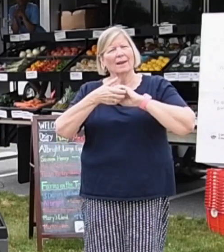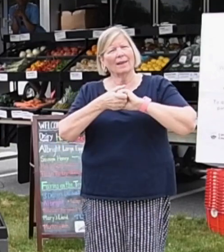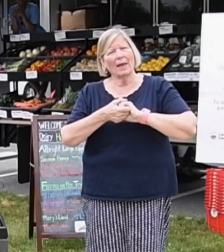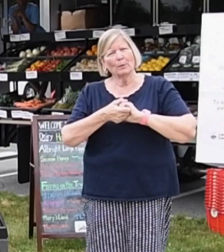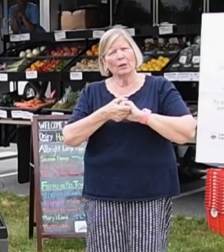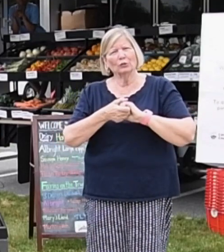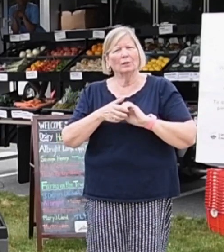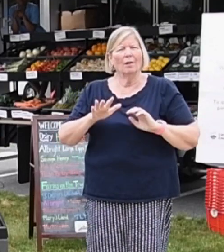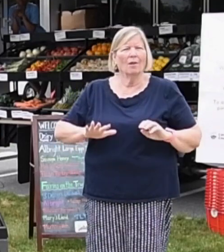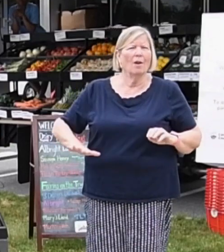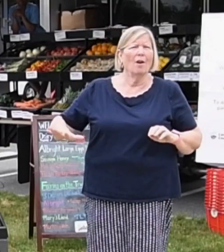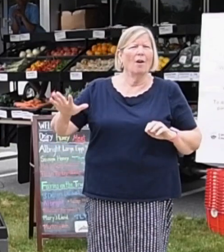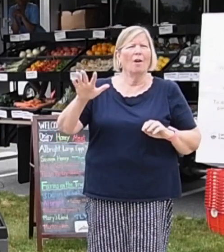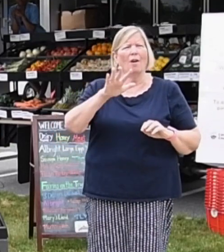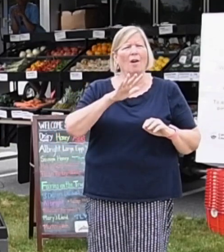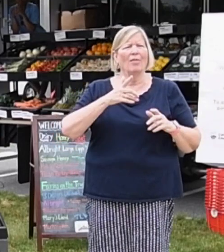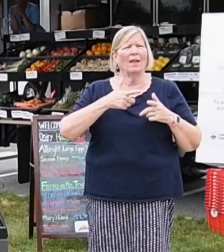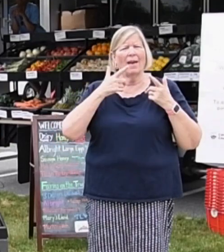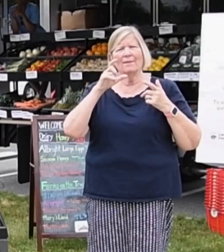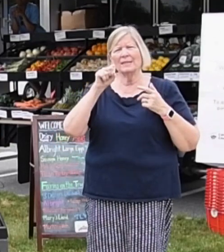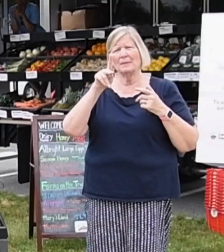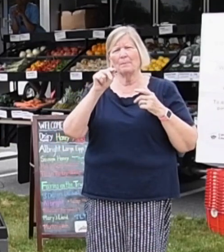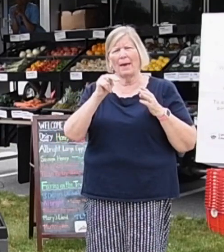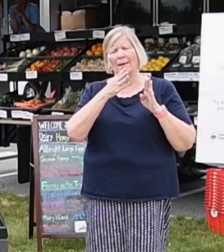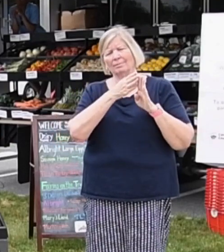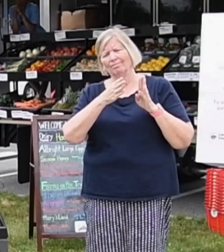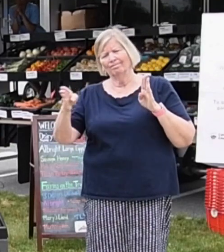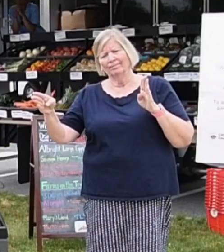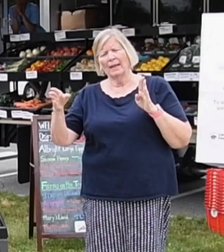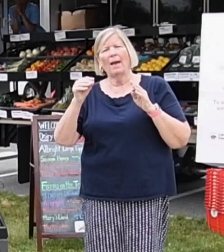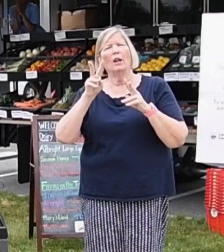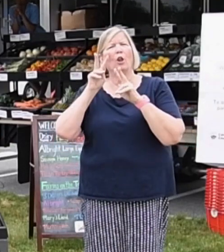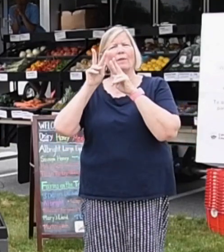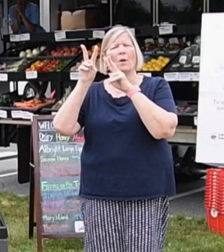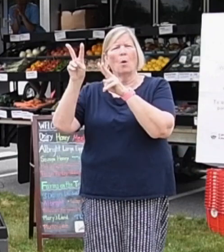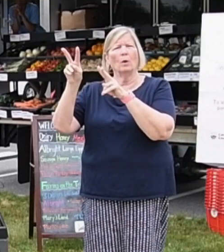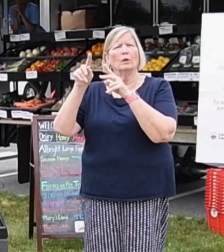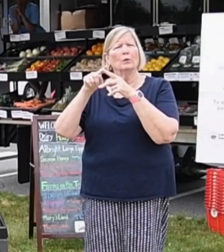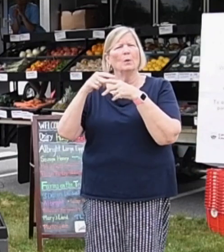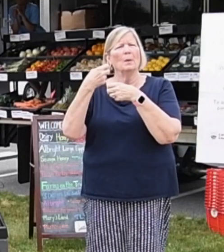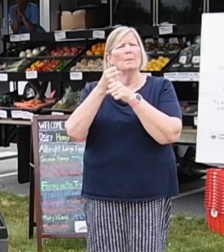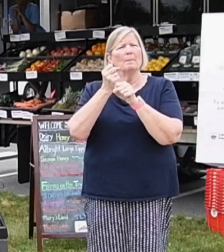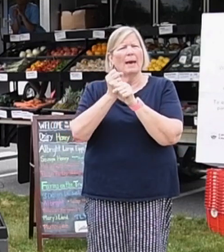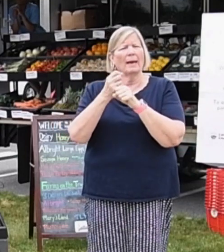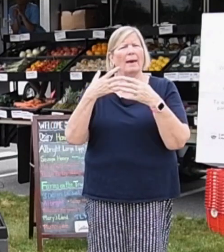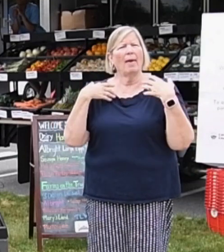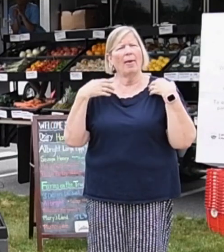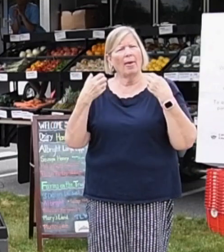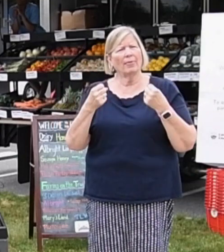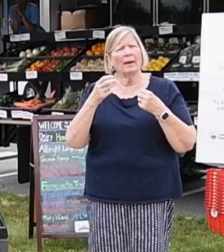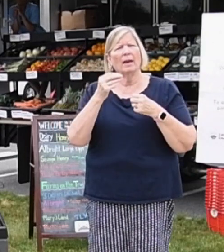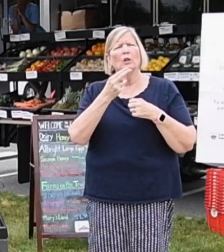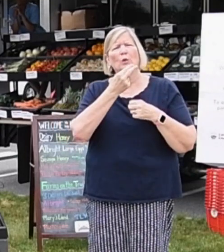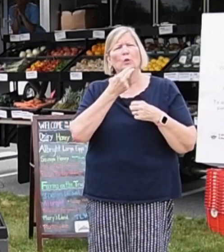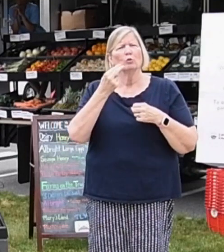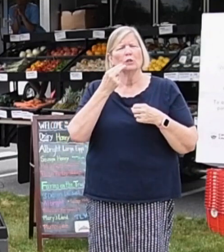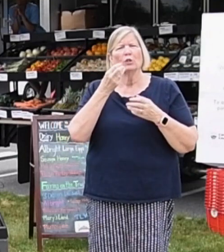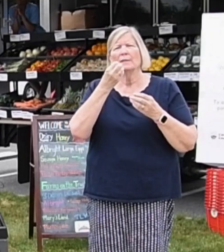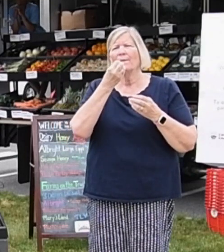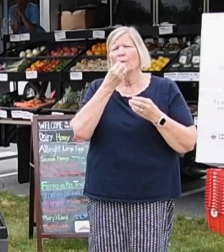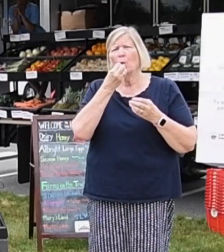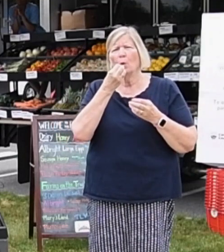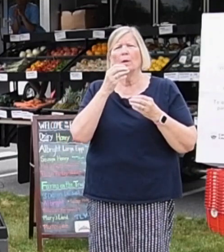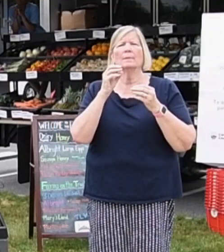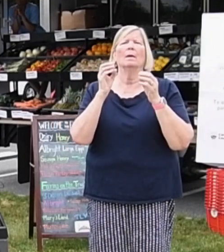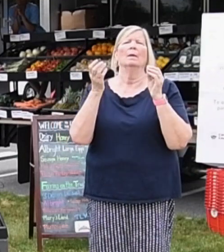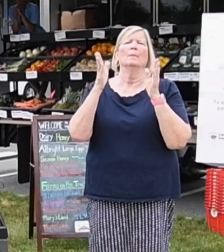collaboration across the lifespan and to look forward to making healthy and nutritious foods